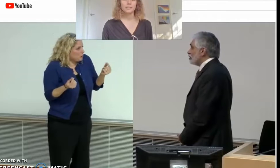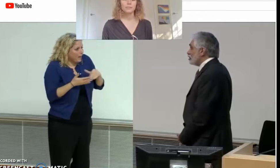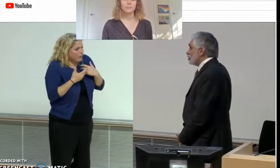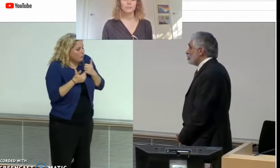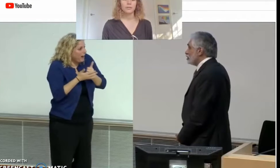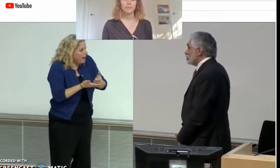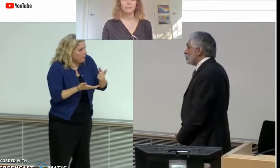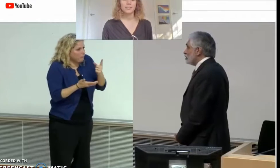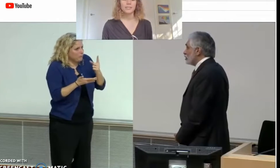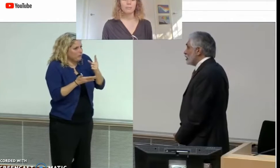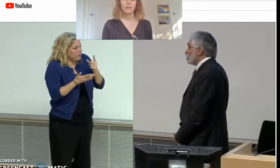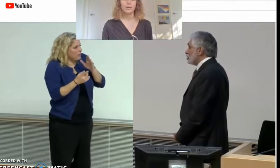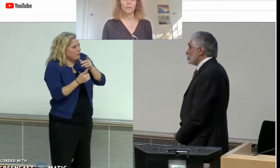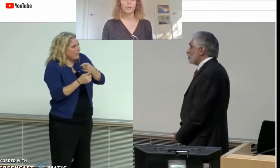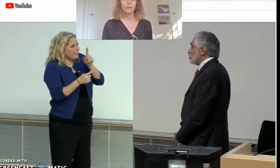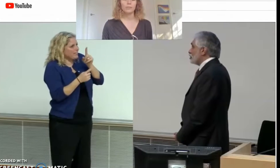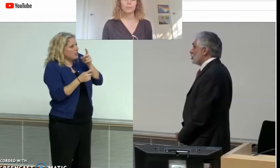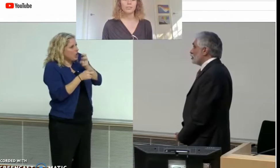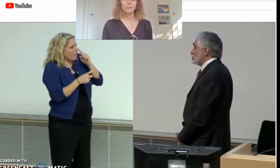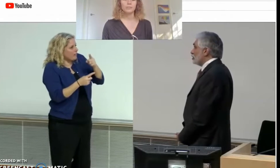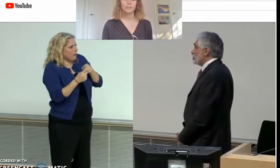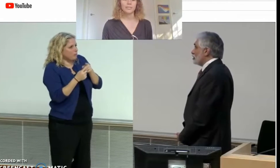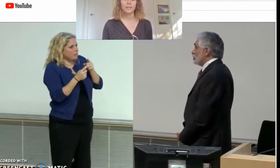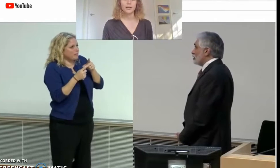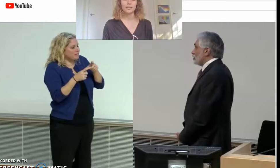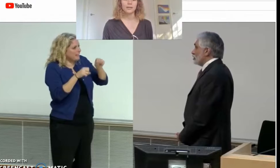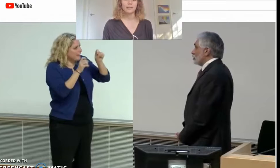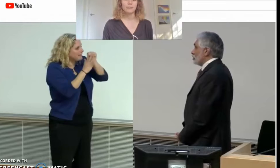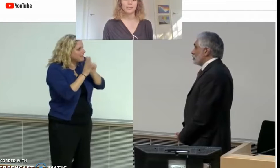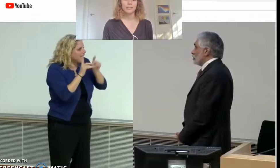Because if you miss that window, what do you do when it's gone? It's hard for me